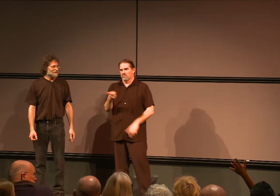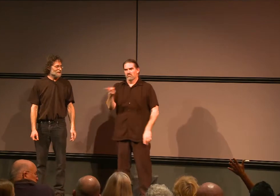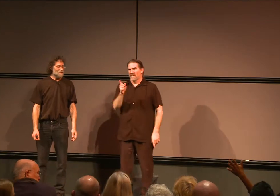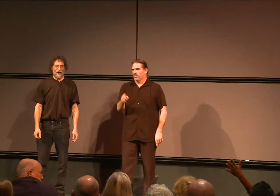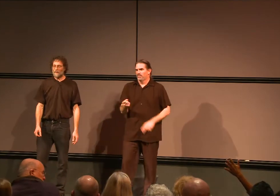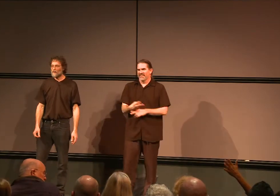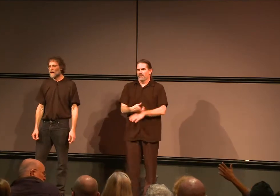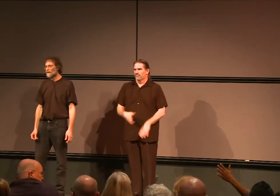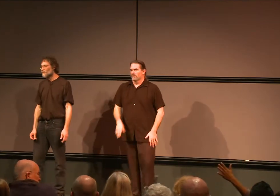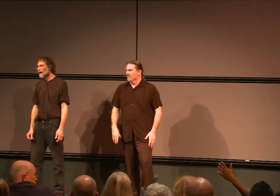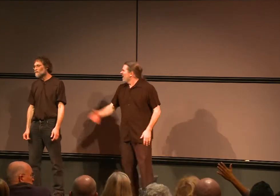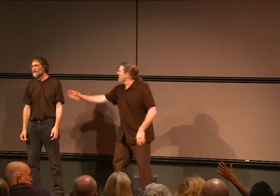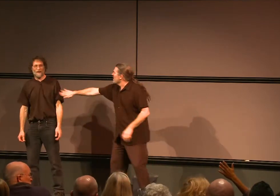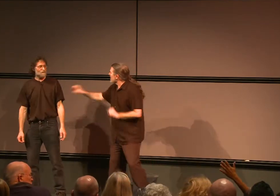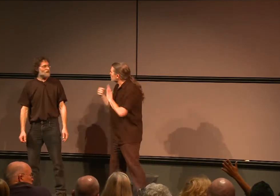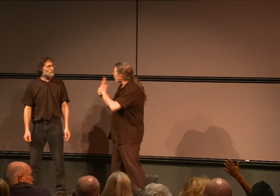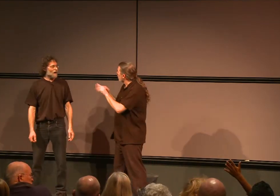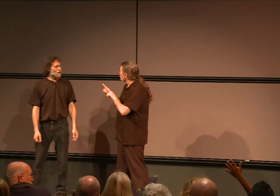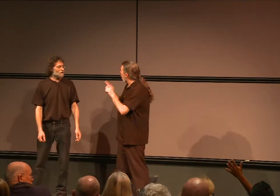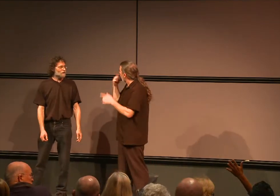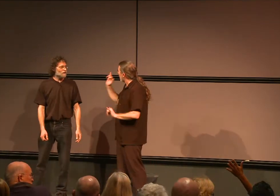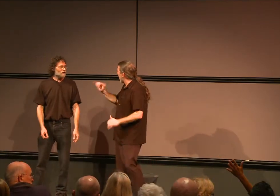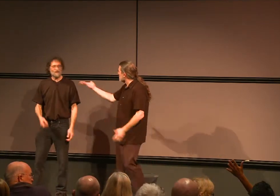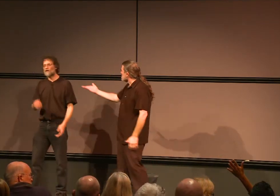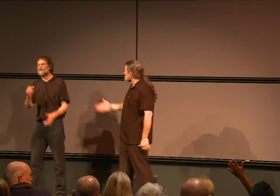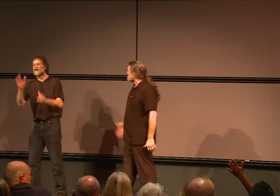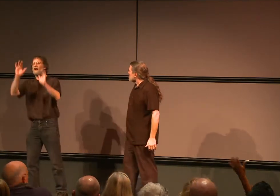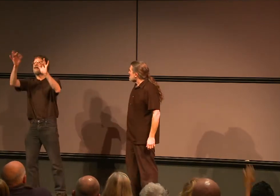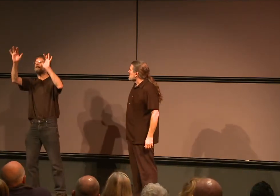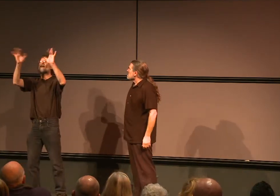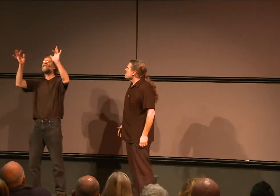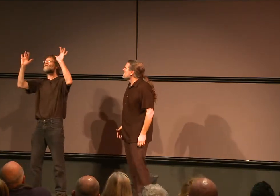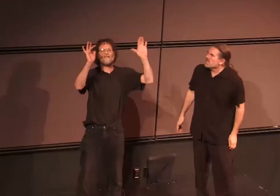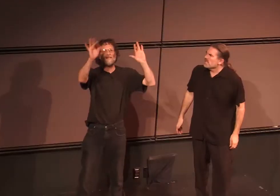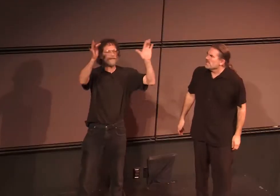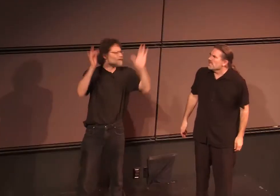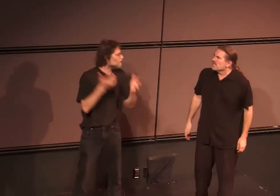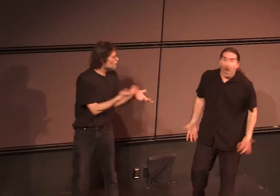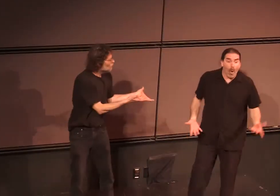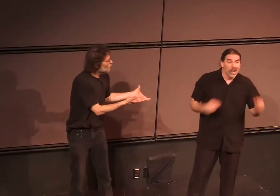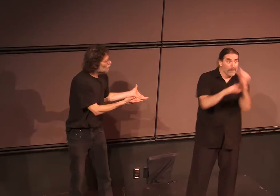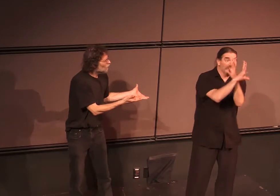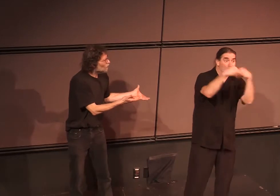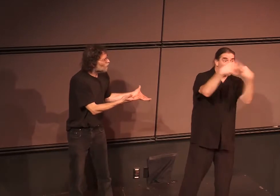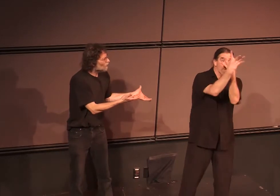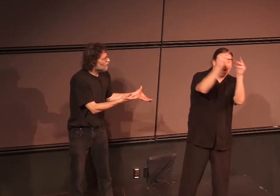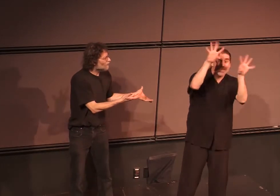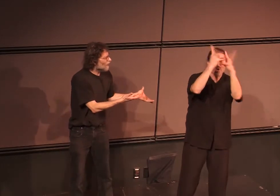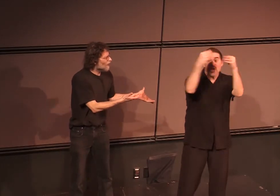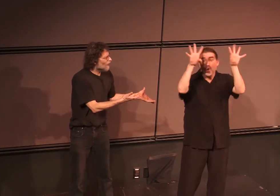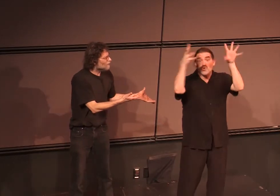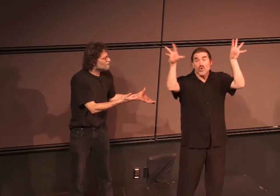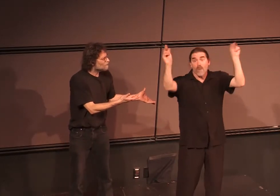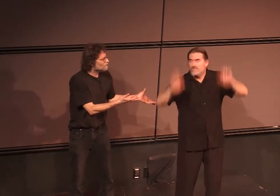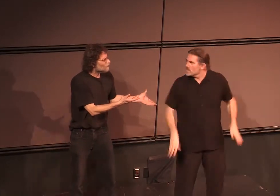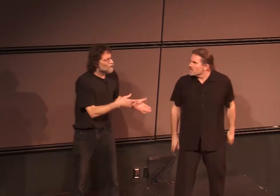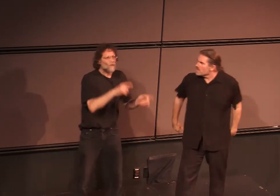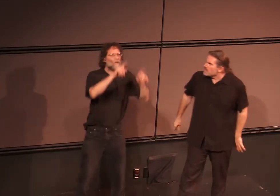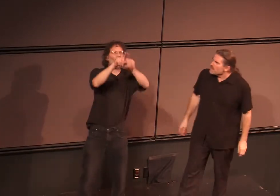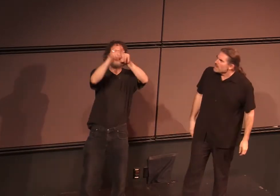You got to be better. You got to beat them somehow. Let's show star. Like this, or like that, or like